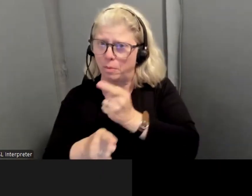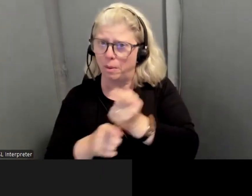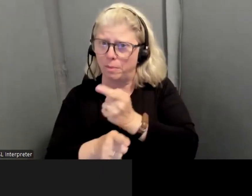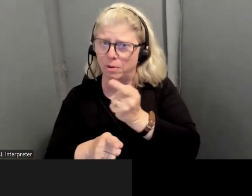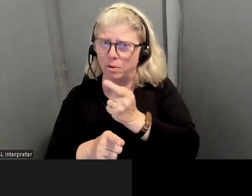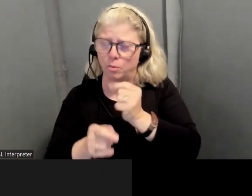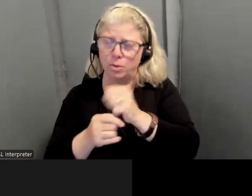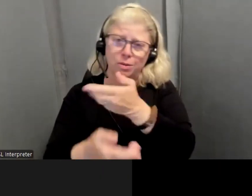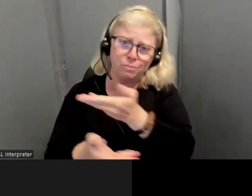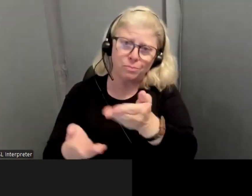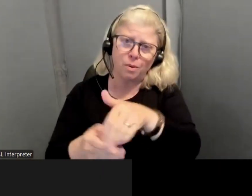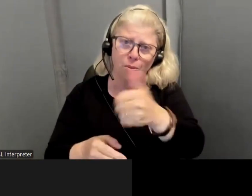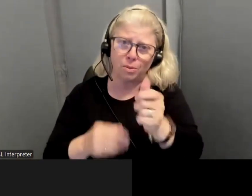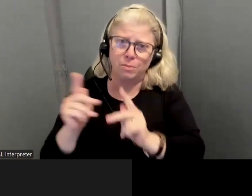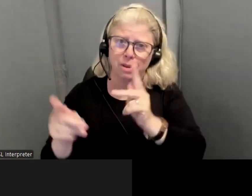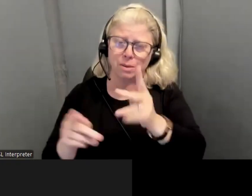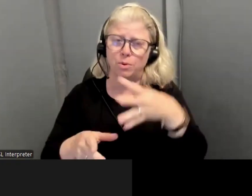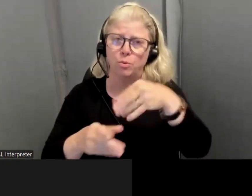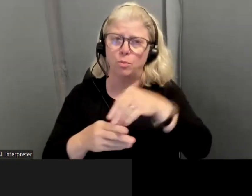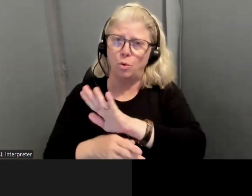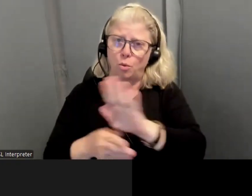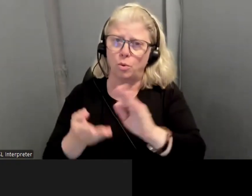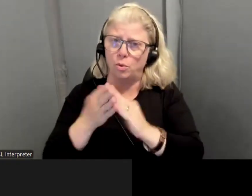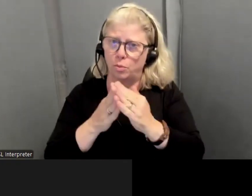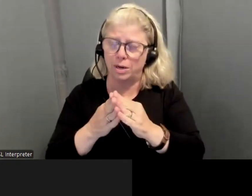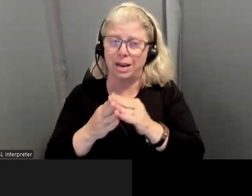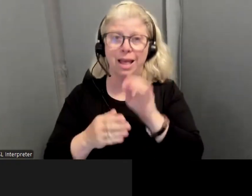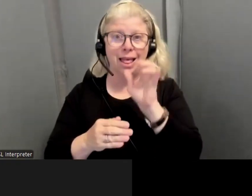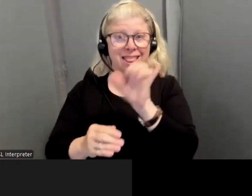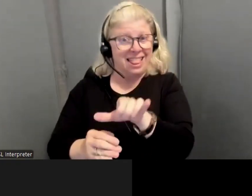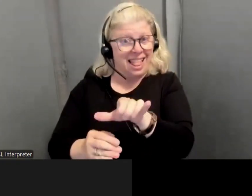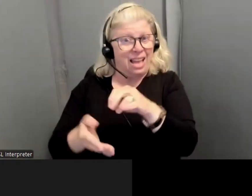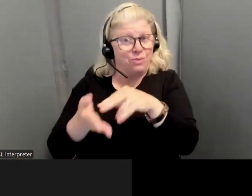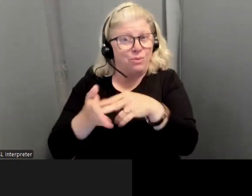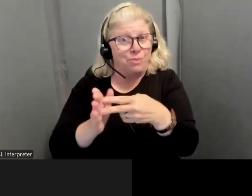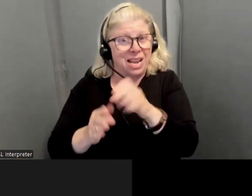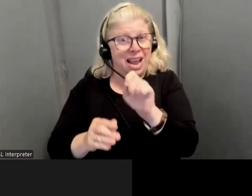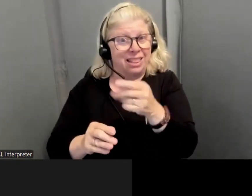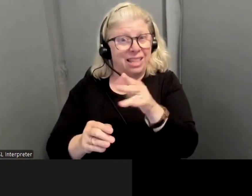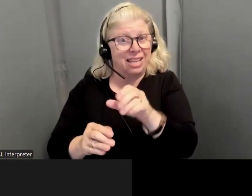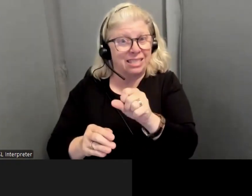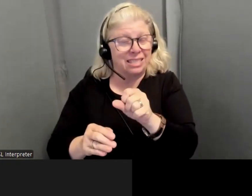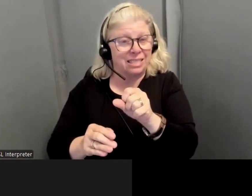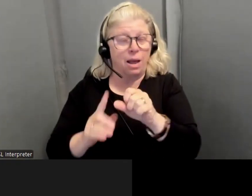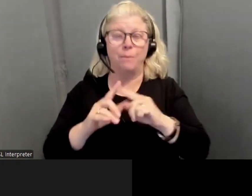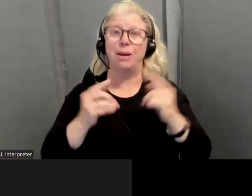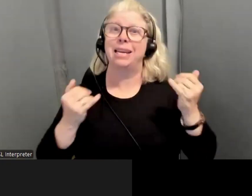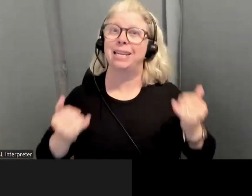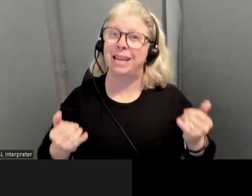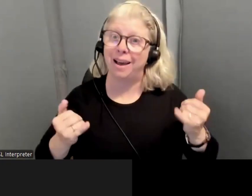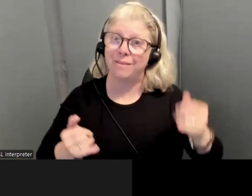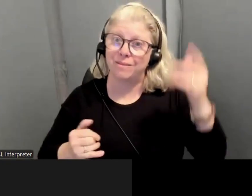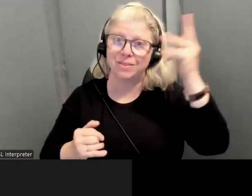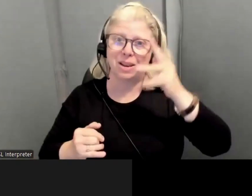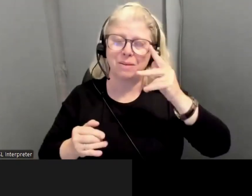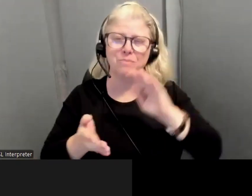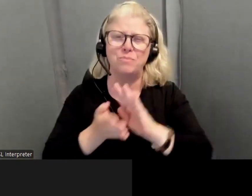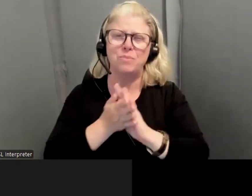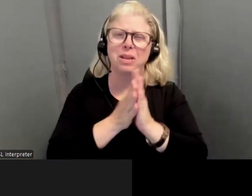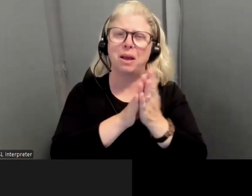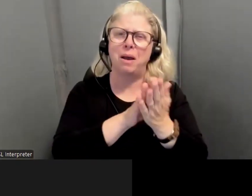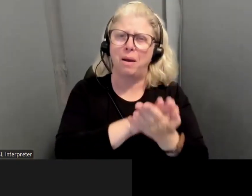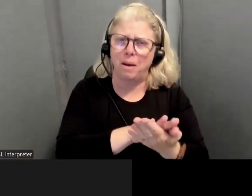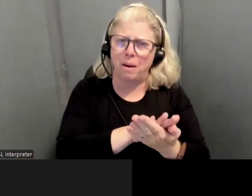with other people within your community. That is what ethics is about. In modern moral philosophy, it has become